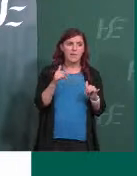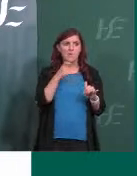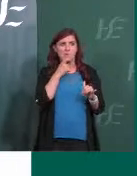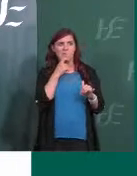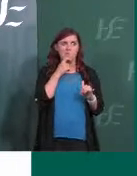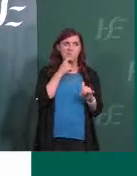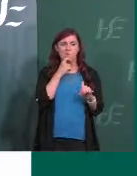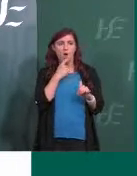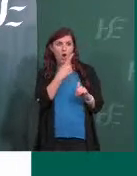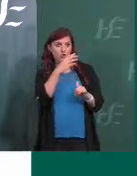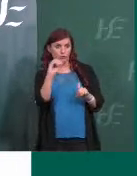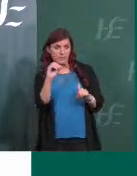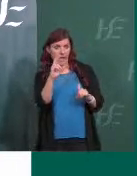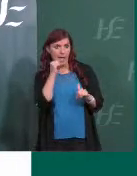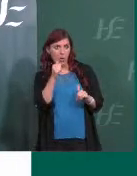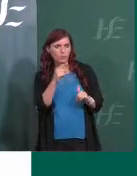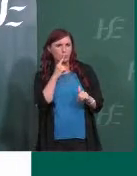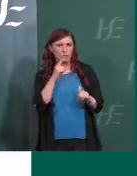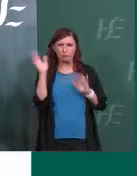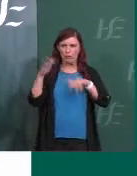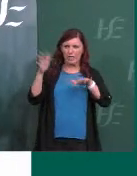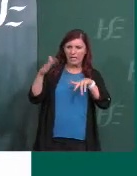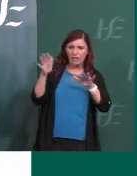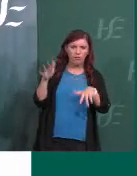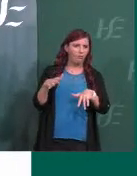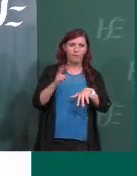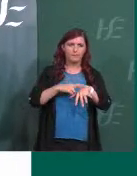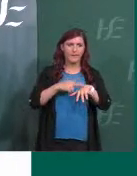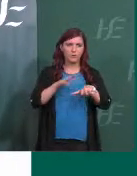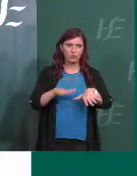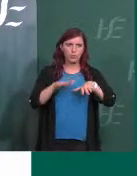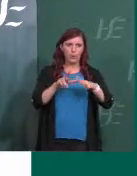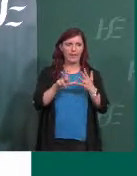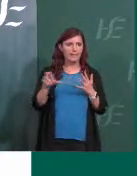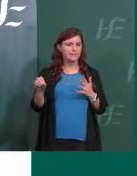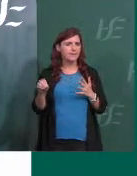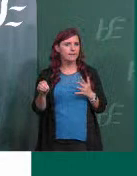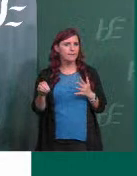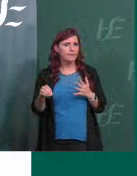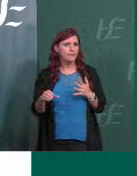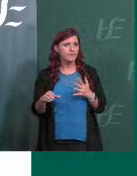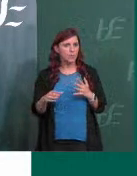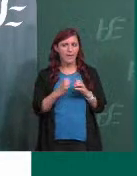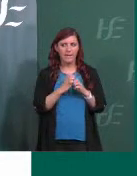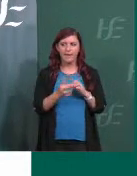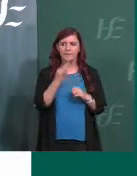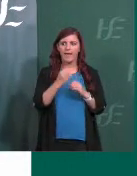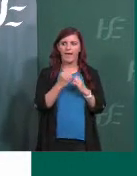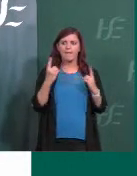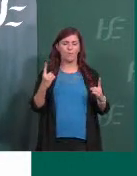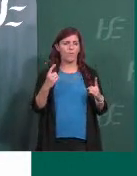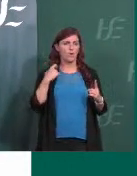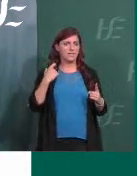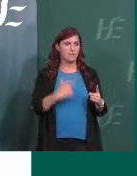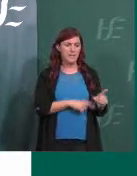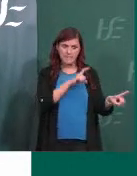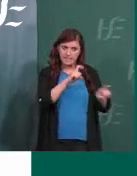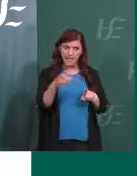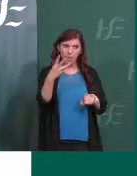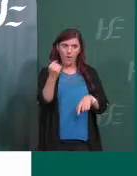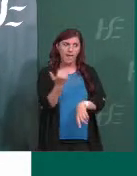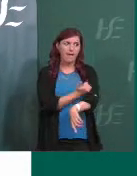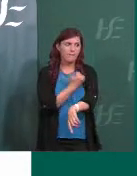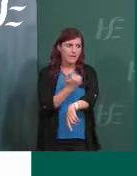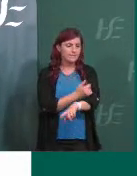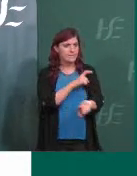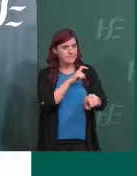at 80 or well below the limit. And even if everyone wears their seatbelt, of course, we will still see accidents, and we do still see, when we're